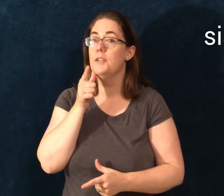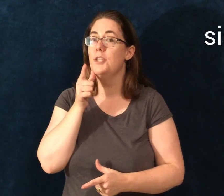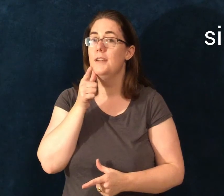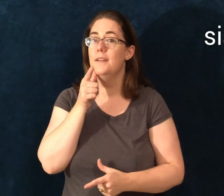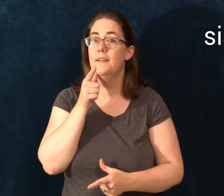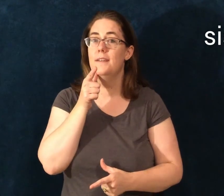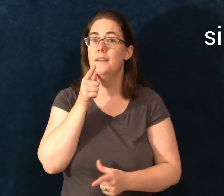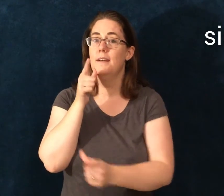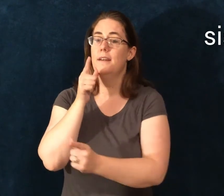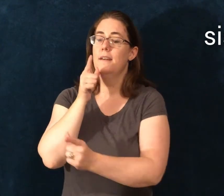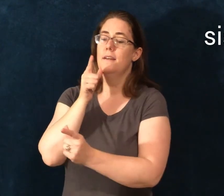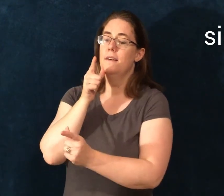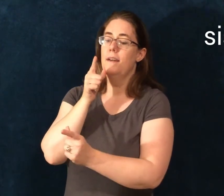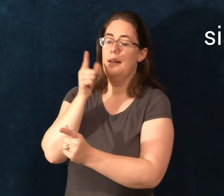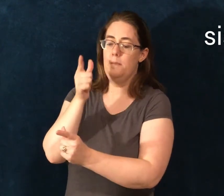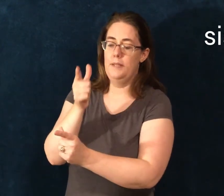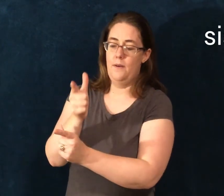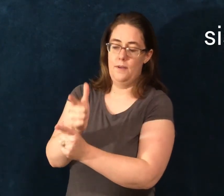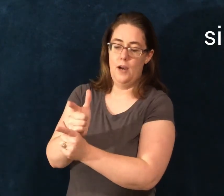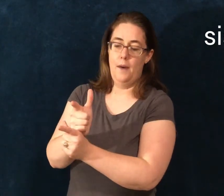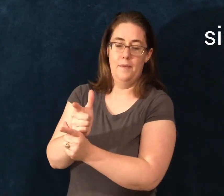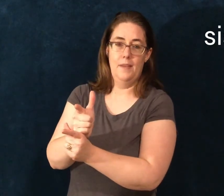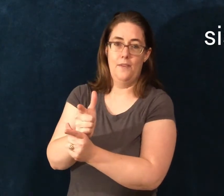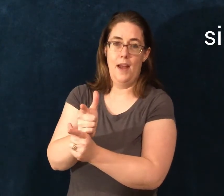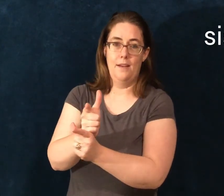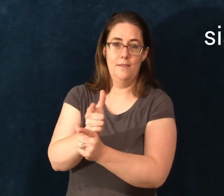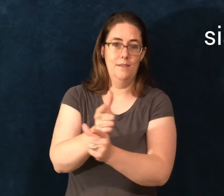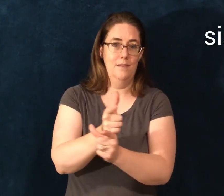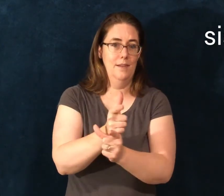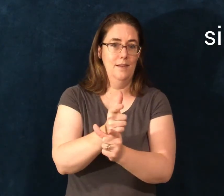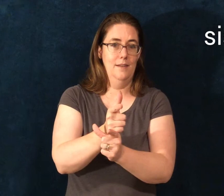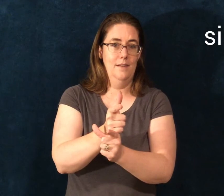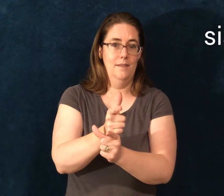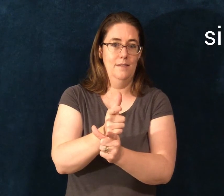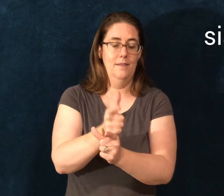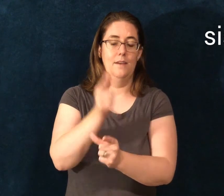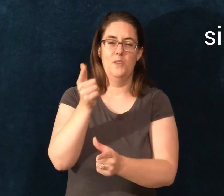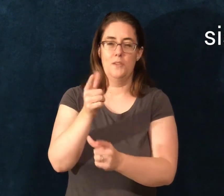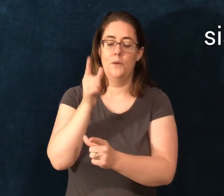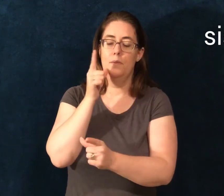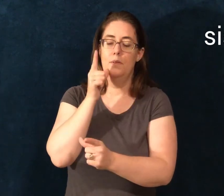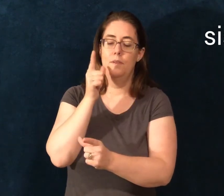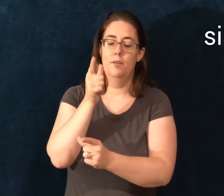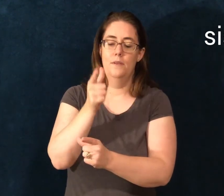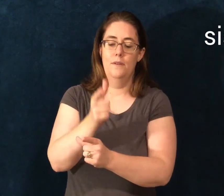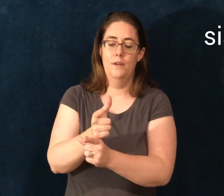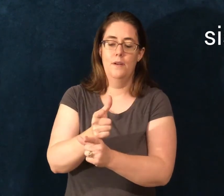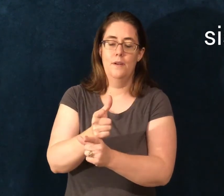chin and comes down on top of the other hand. I'll do it slow.